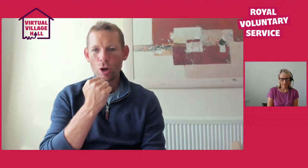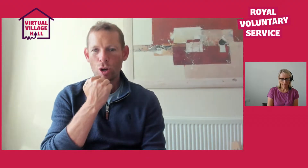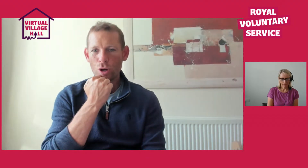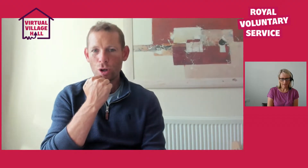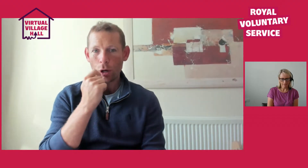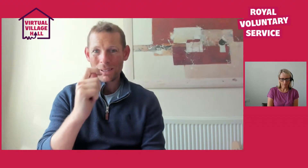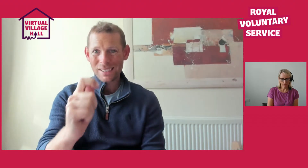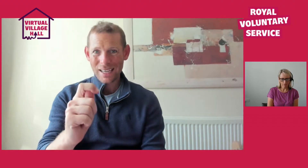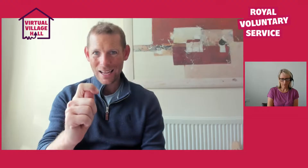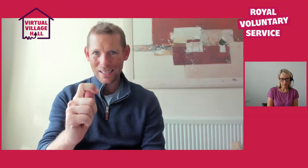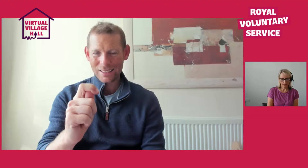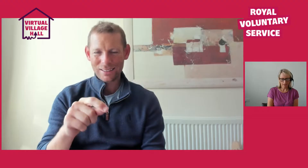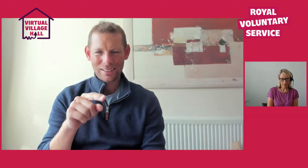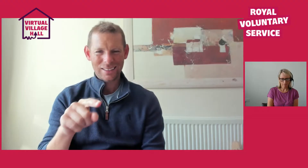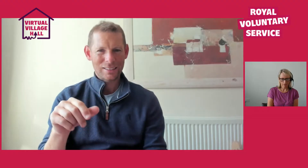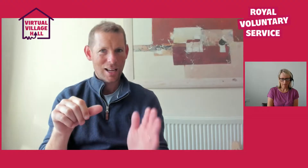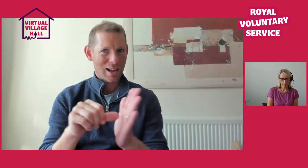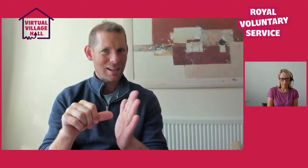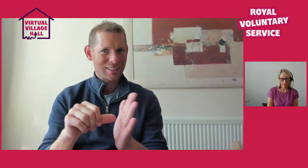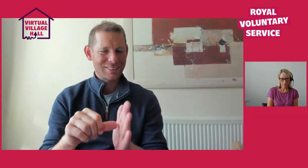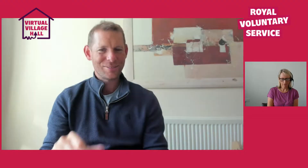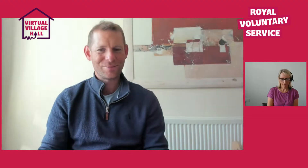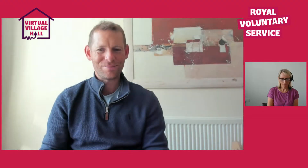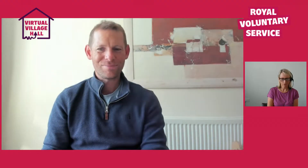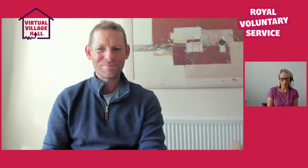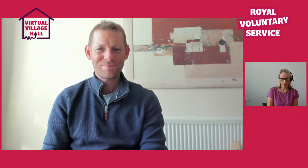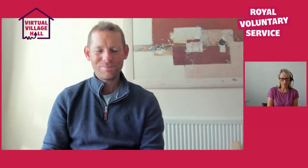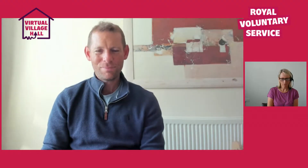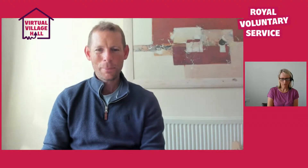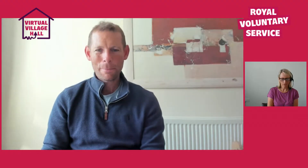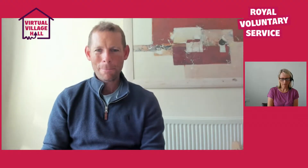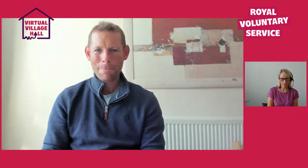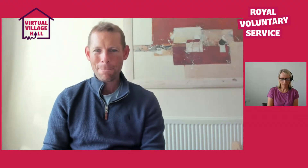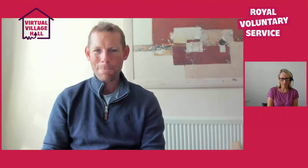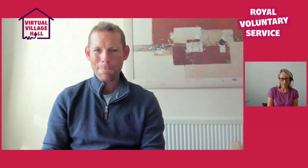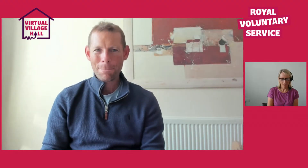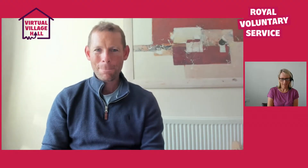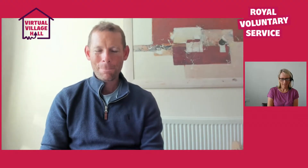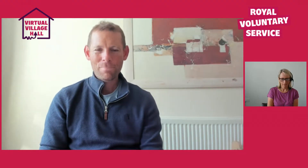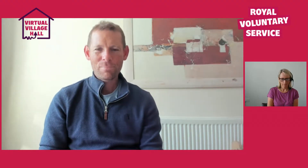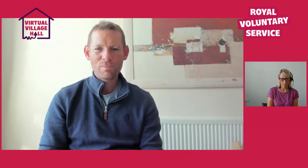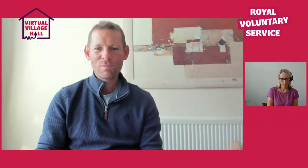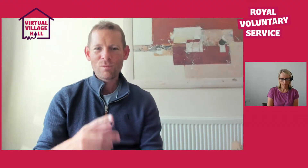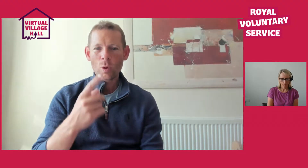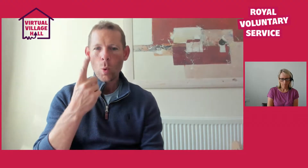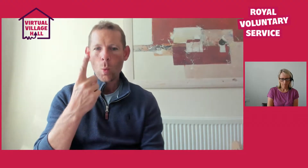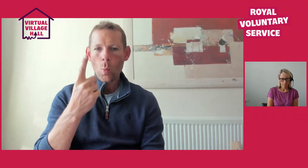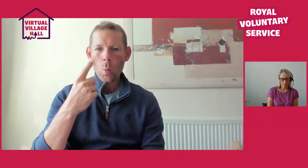And then the last one, number 10 coming up. Now this is hard, so watch carefully.